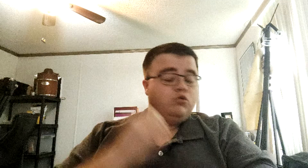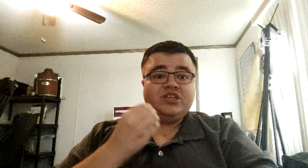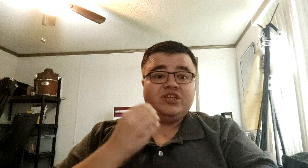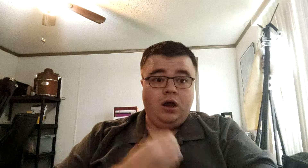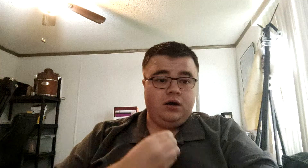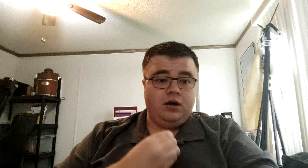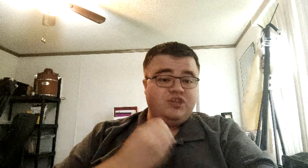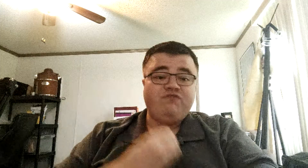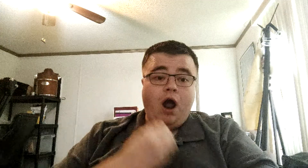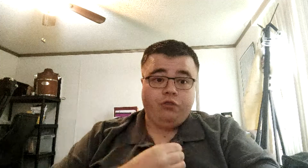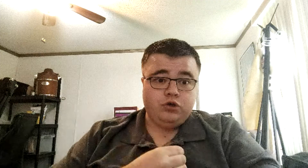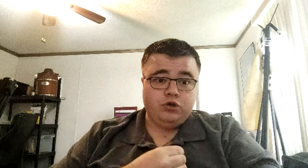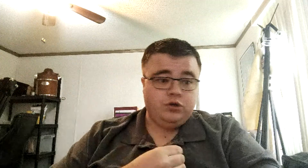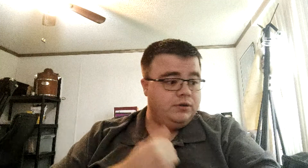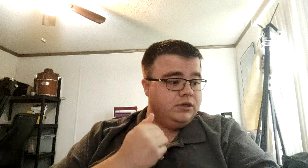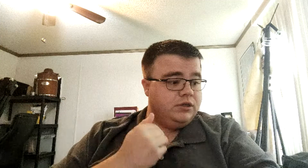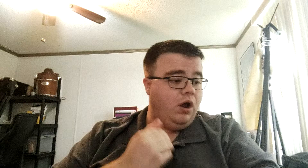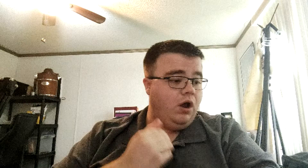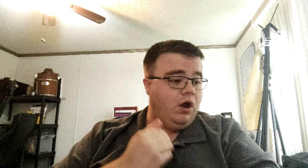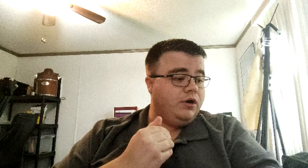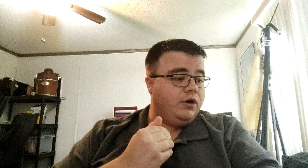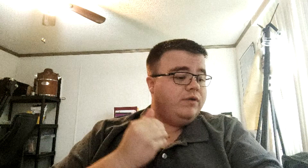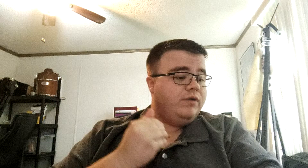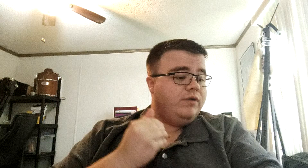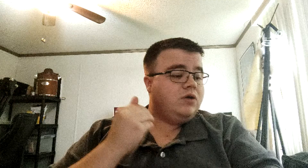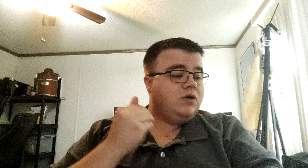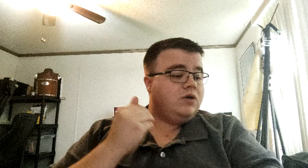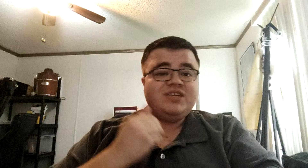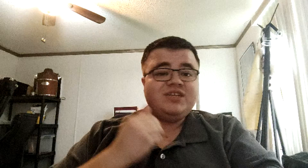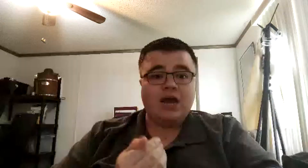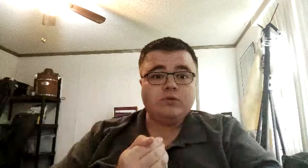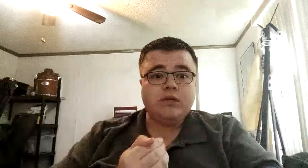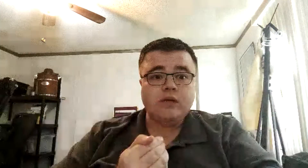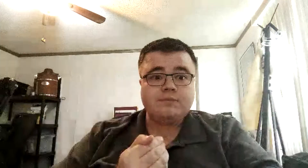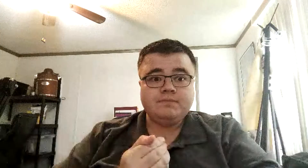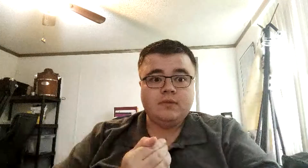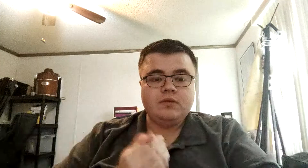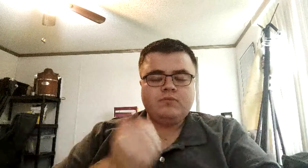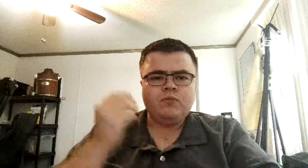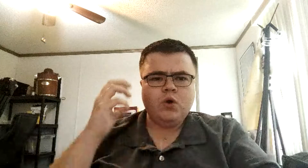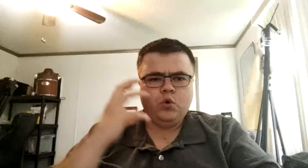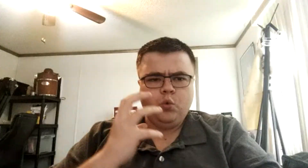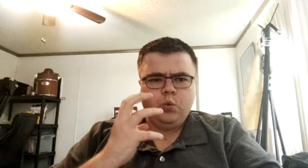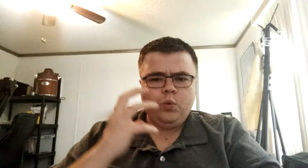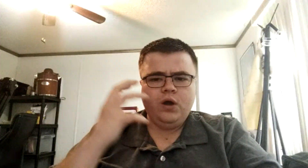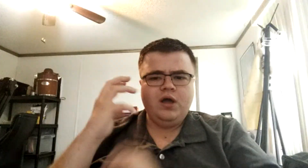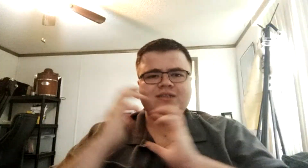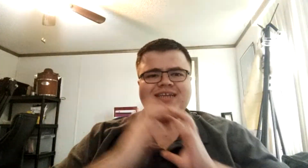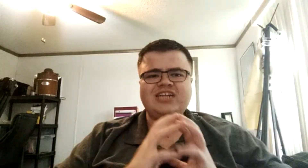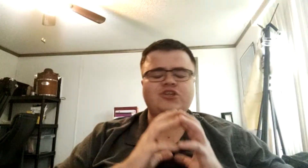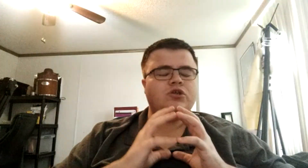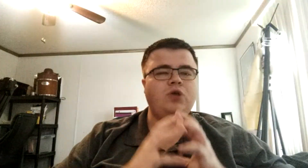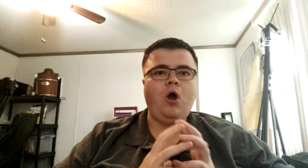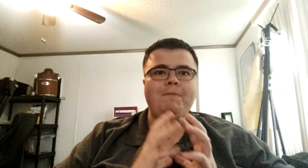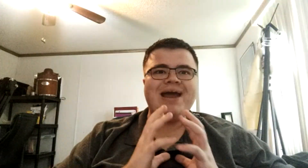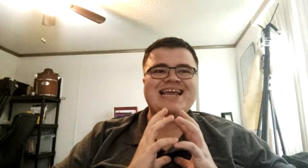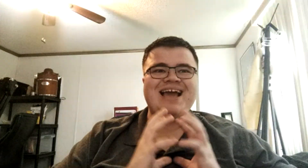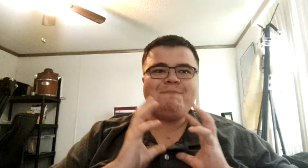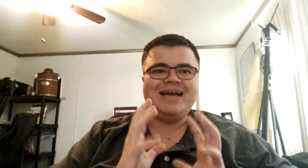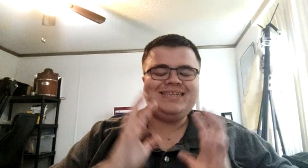Edward's father, his father of Thomas Gallaudet, who did so many